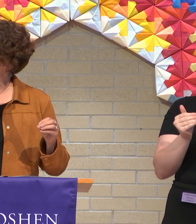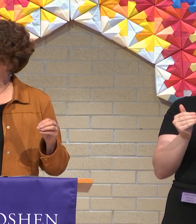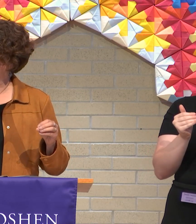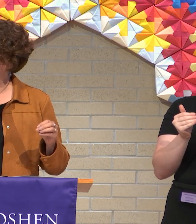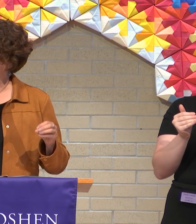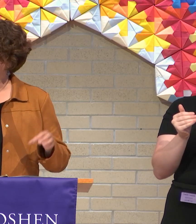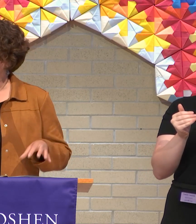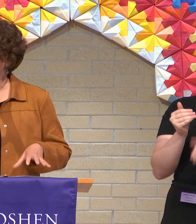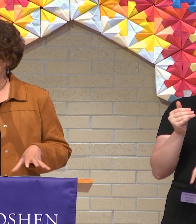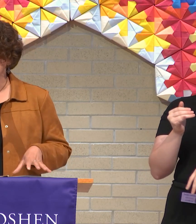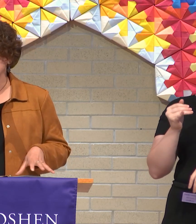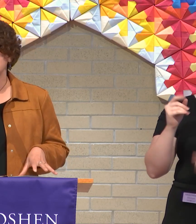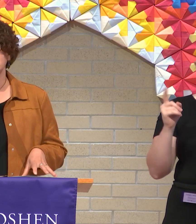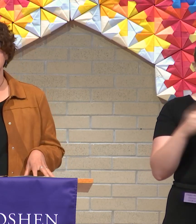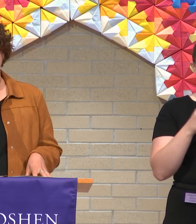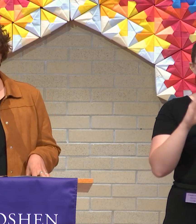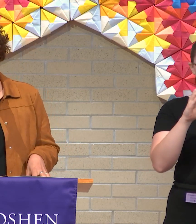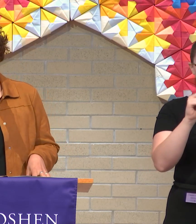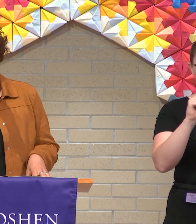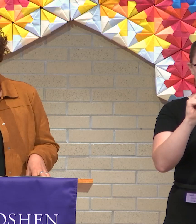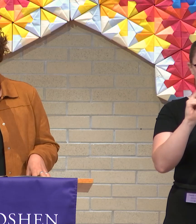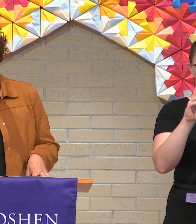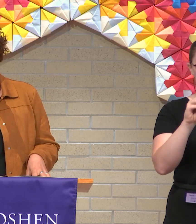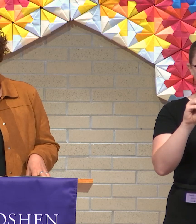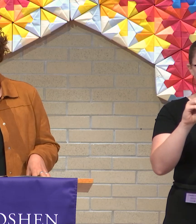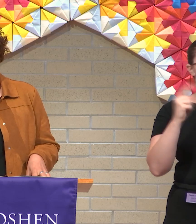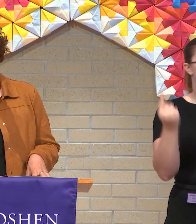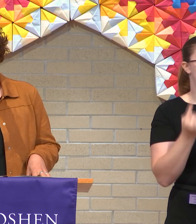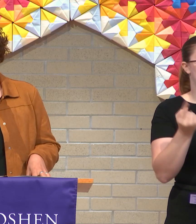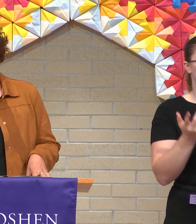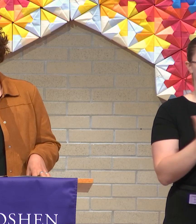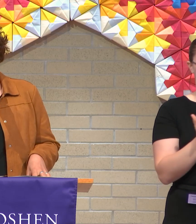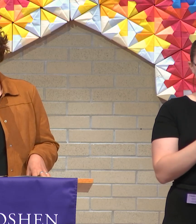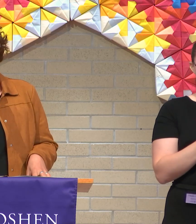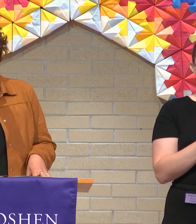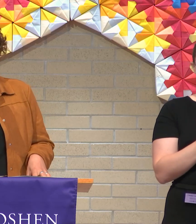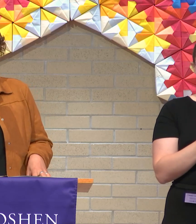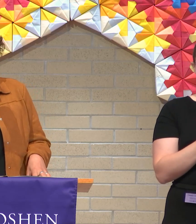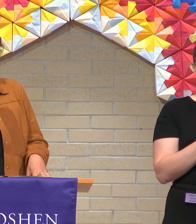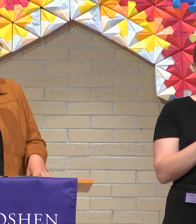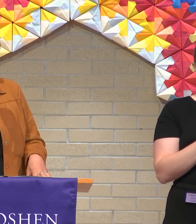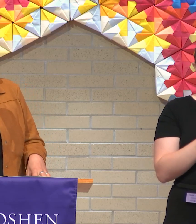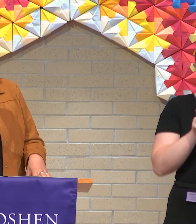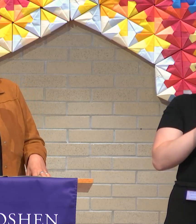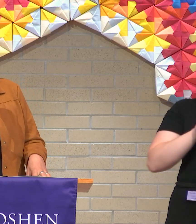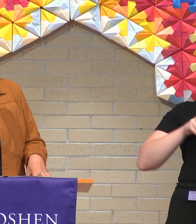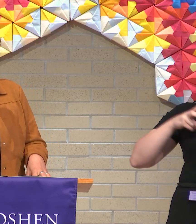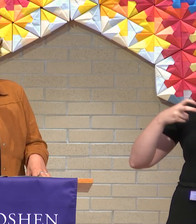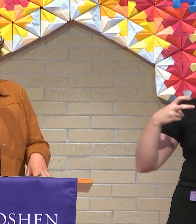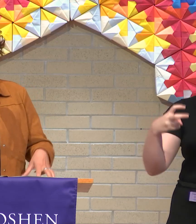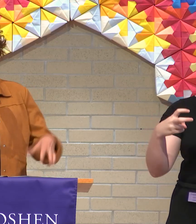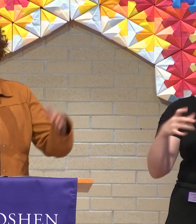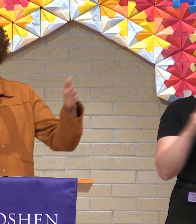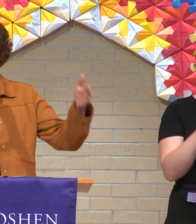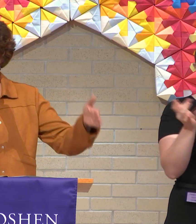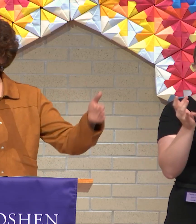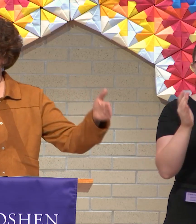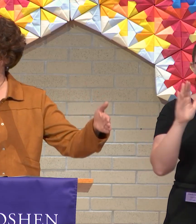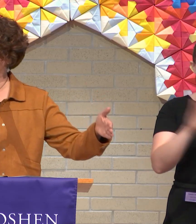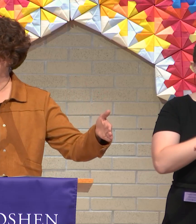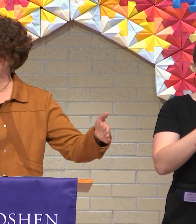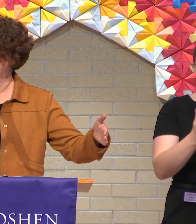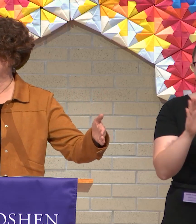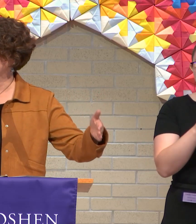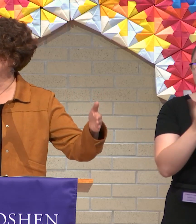any of you remember, we had just the first-year students here. We put hymn books on the benches